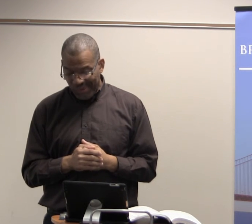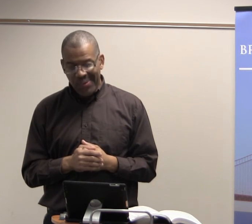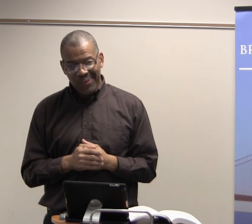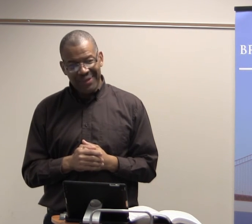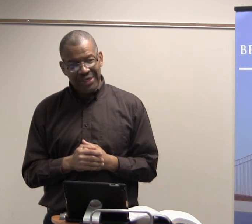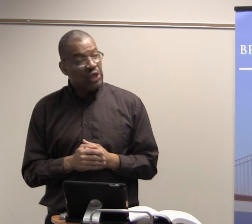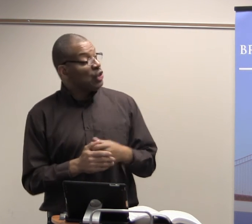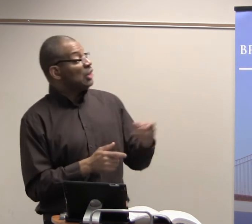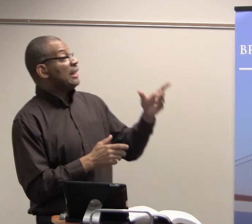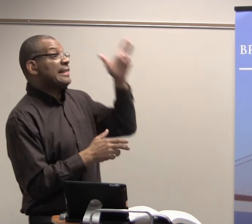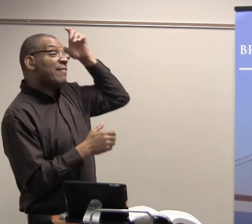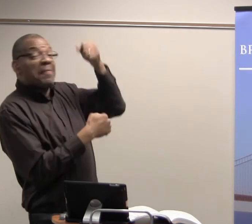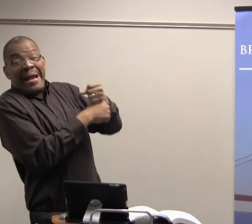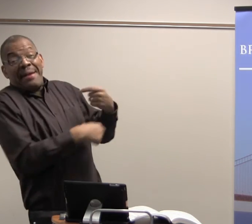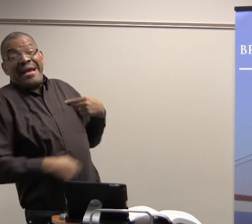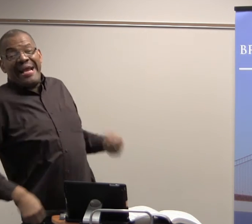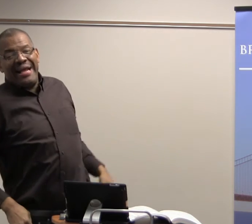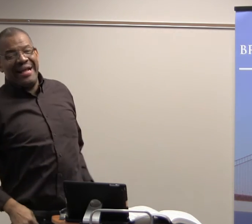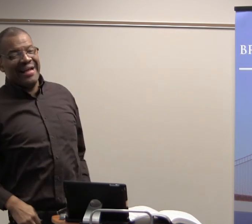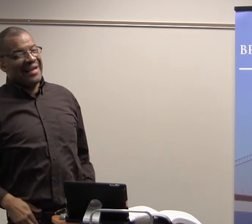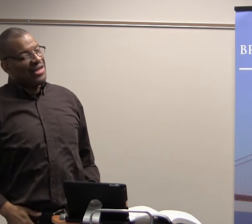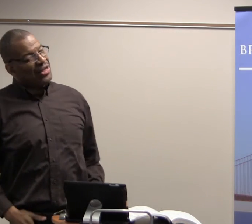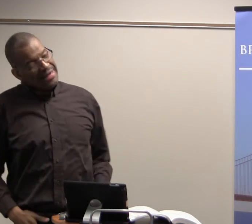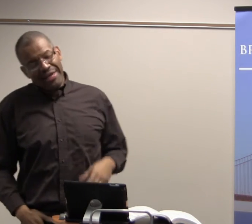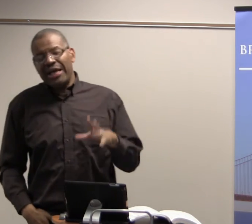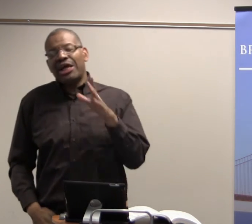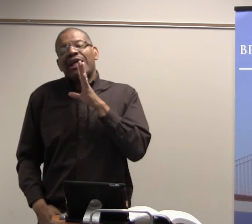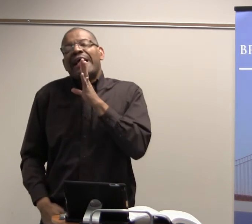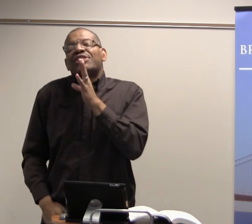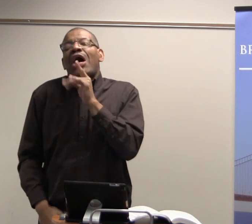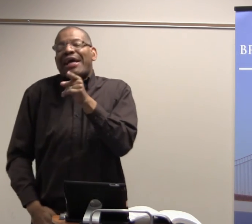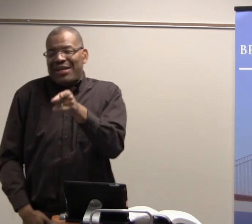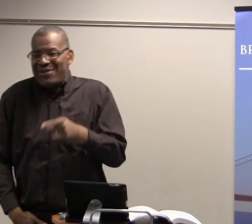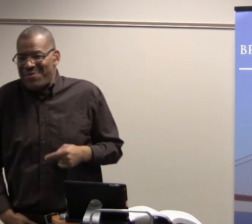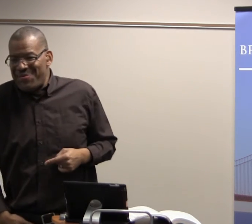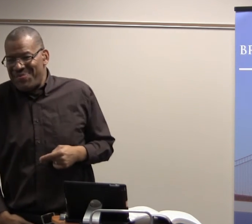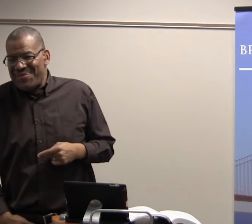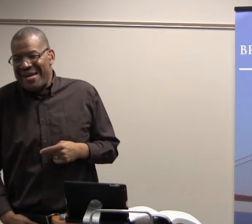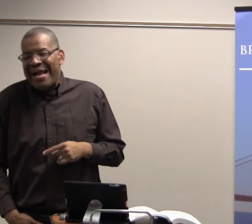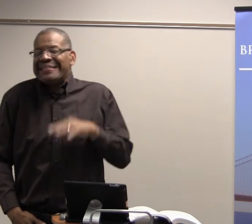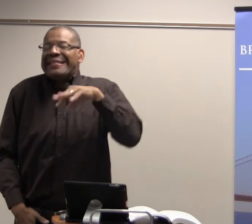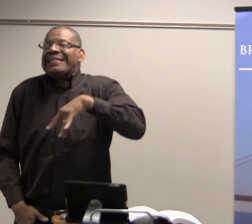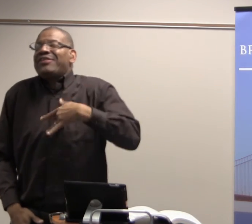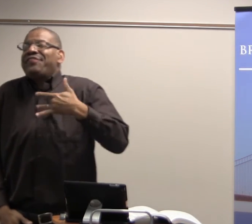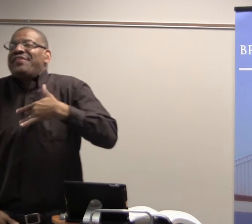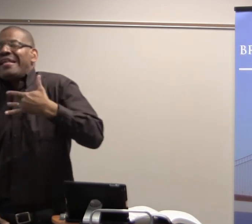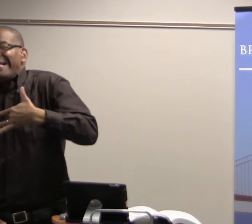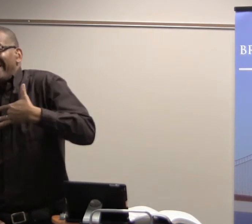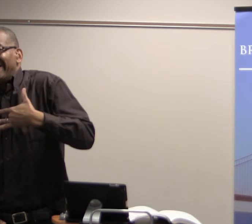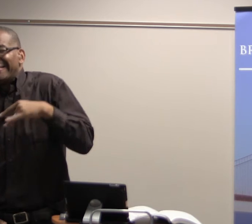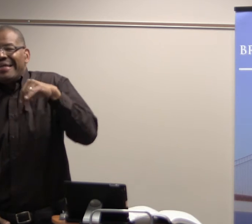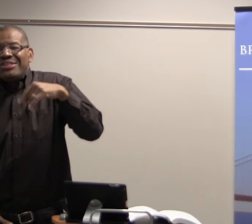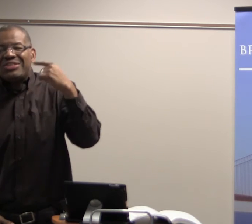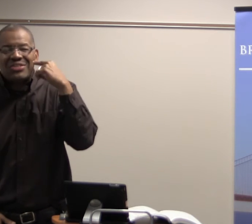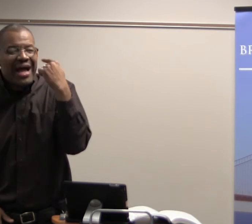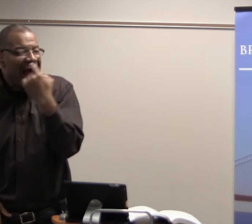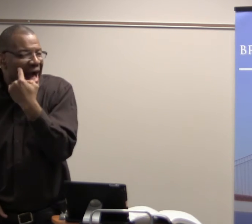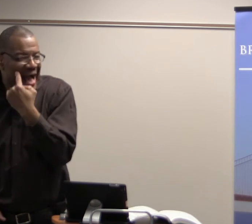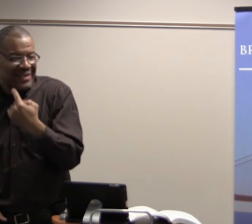Well, the devil make me. He's talking to you. He's in your feelings. He's in your